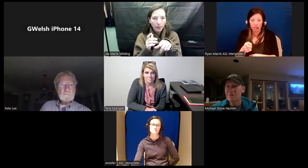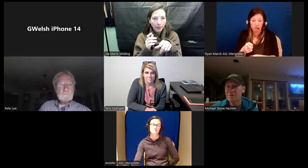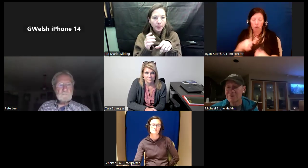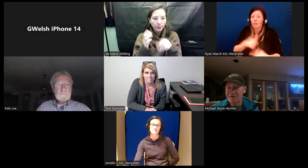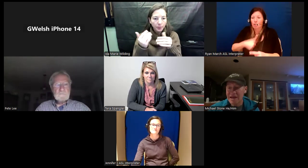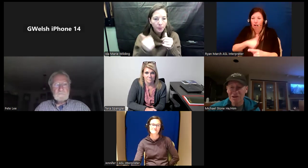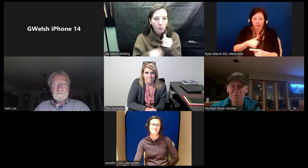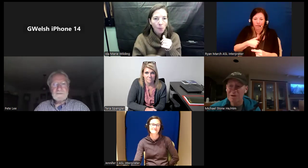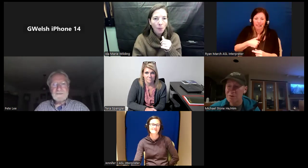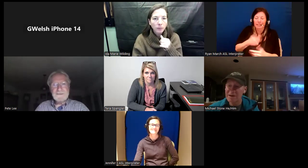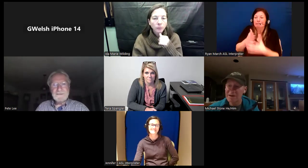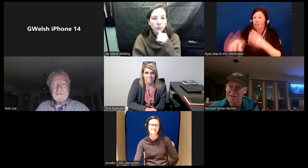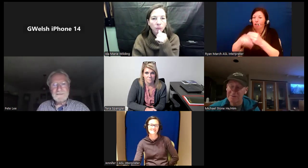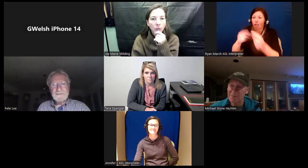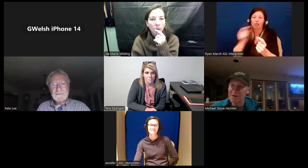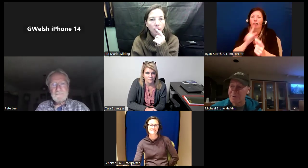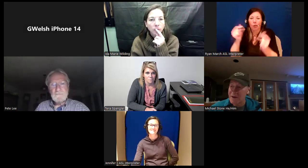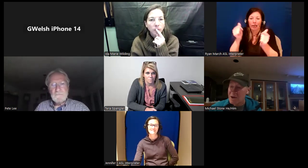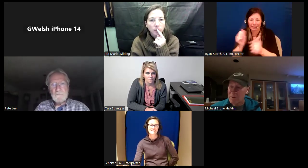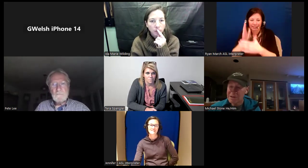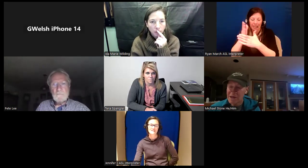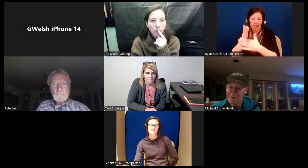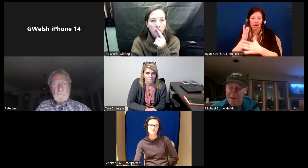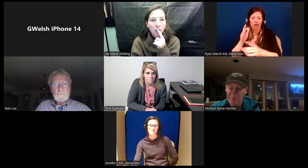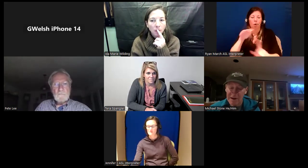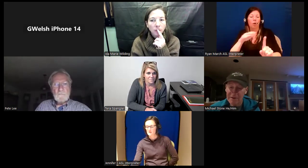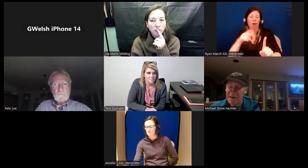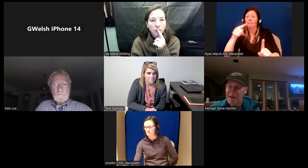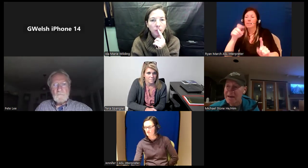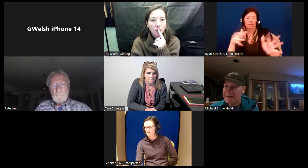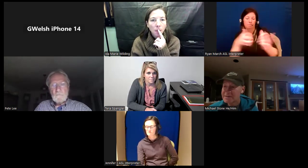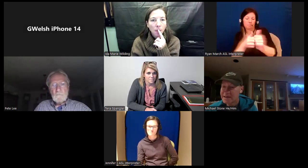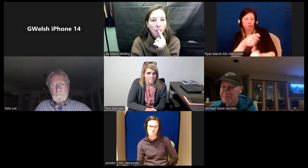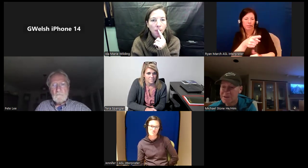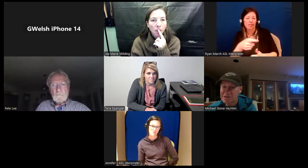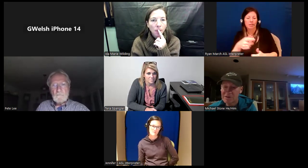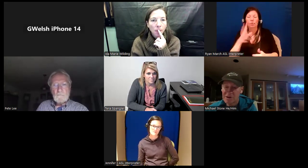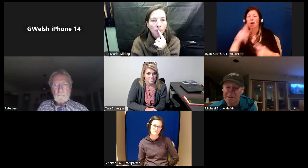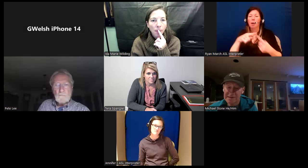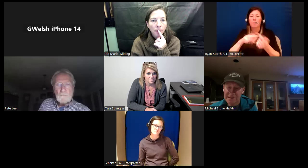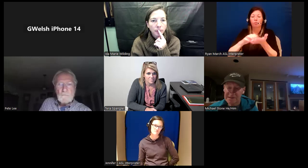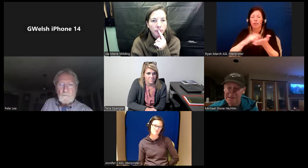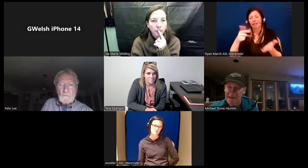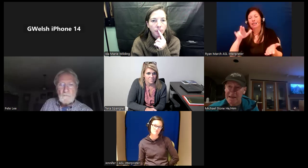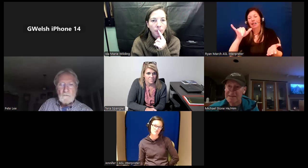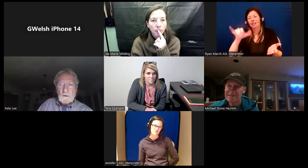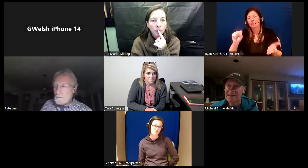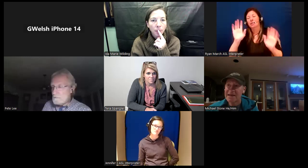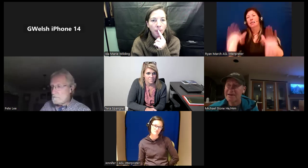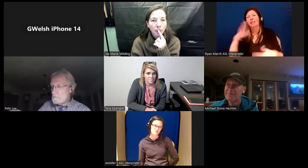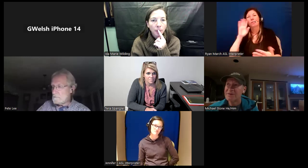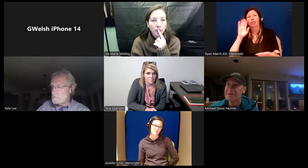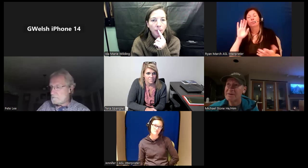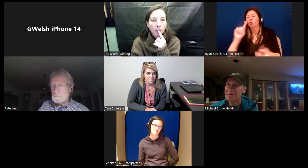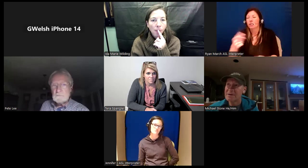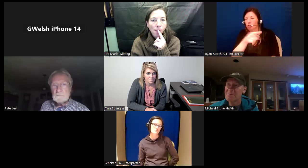Michael, just real quick, just to bring you up. When we talk about Braille, guys, just so you know, it's